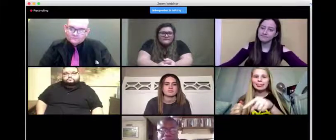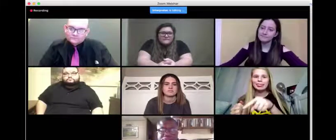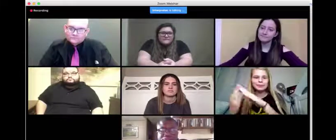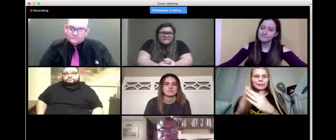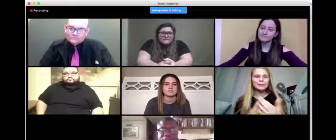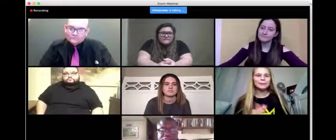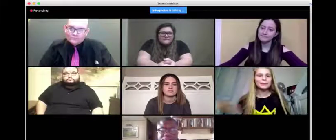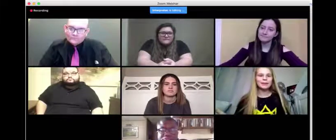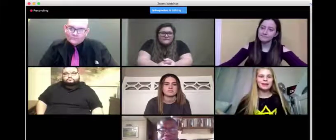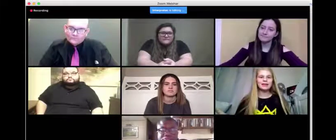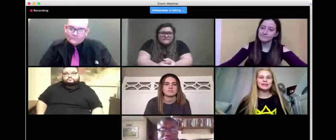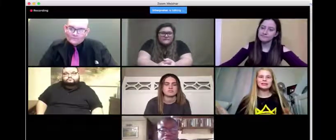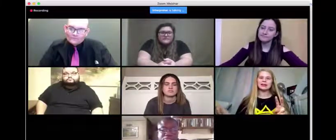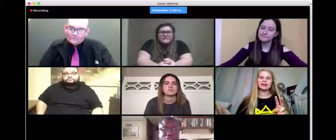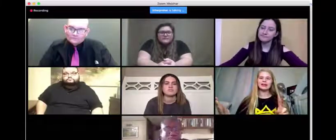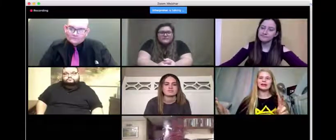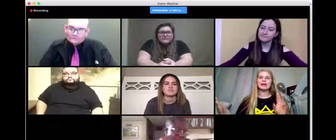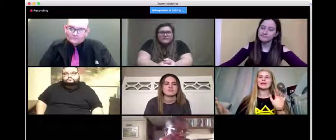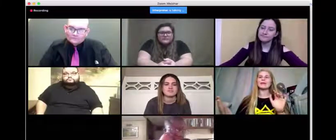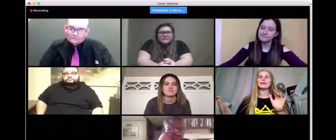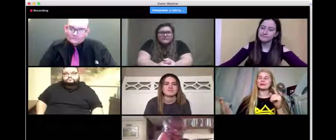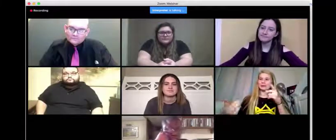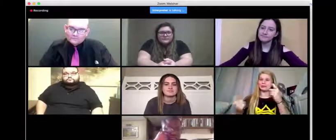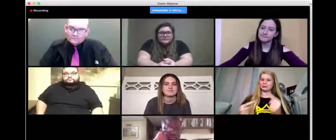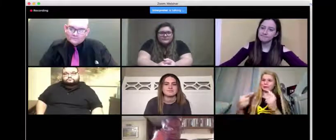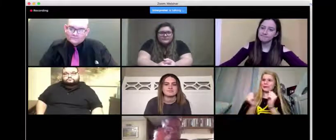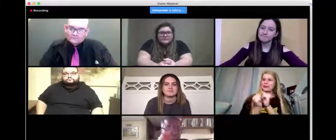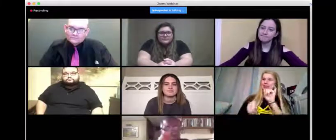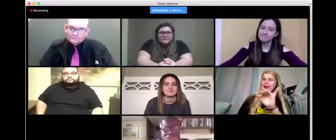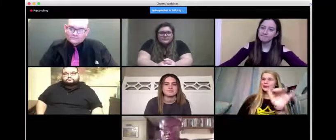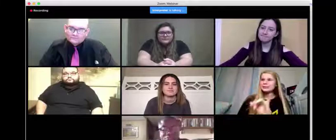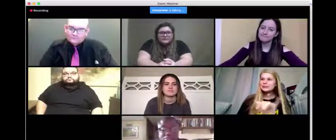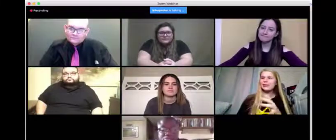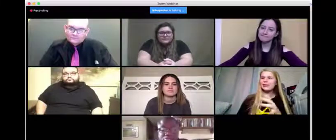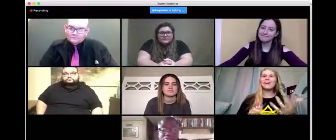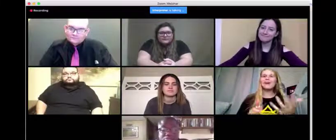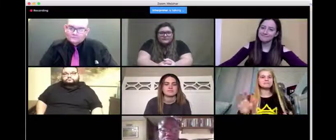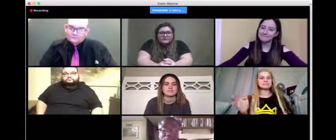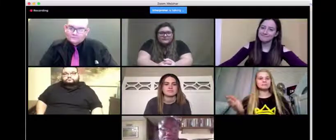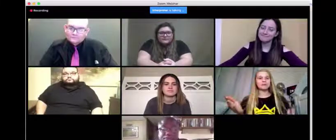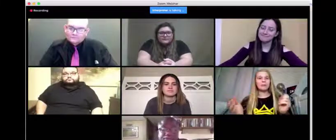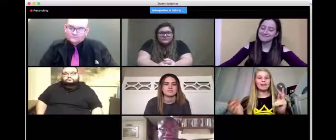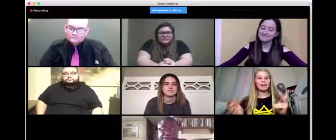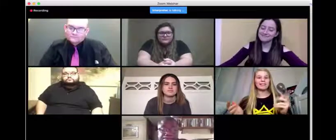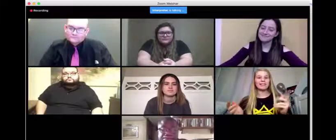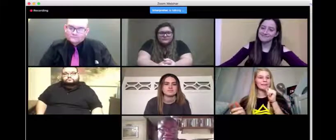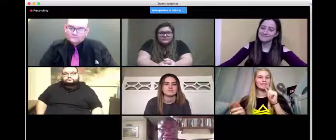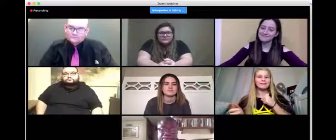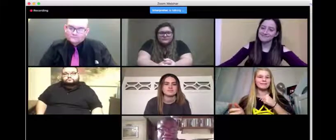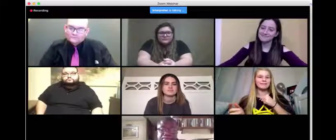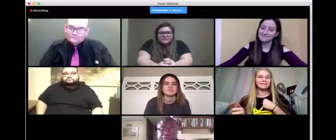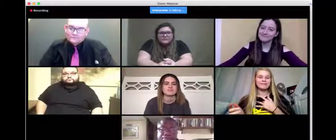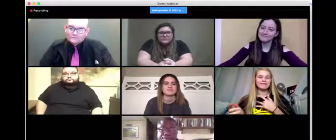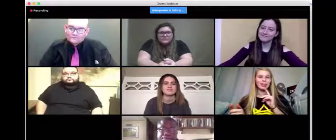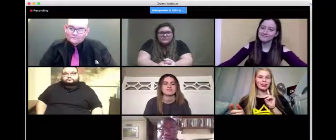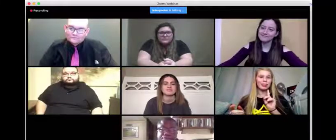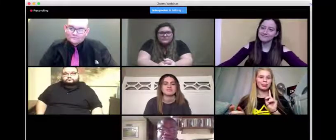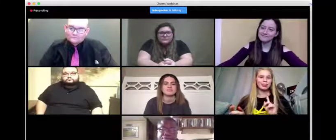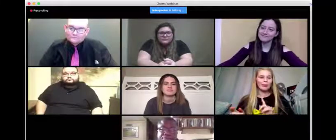did struggle with that a little bit at first, but then I was kind of, found that I was lonely no more. I